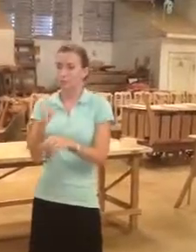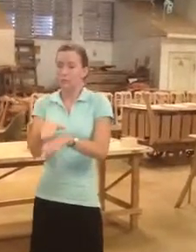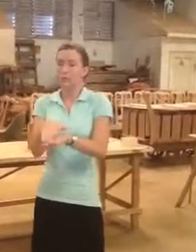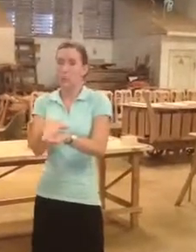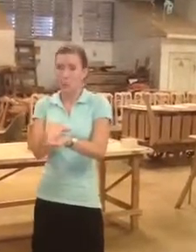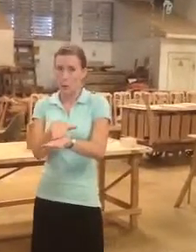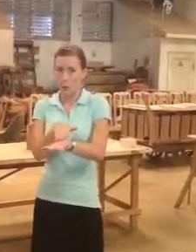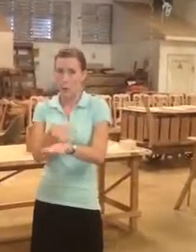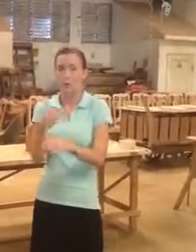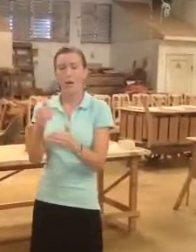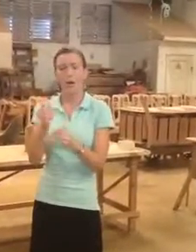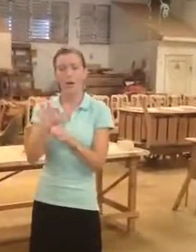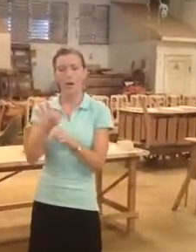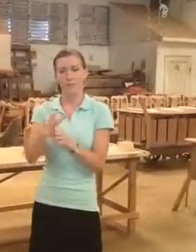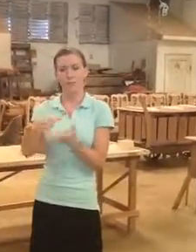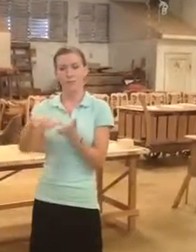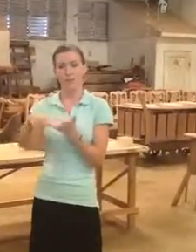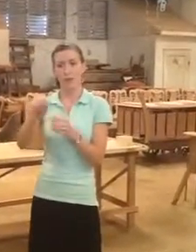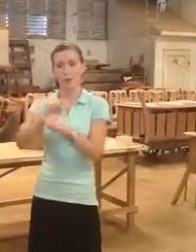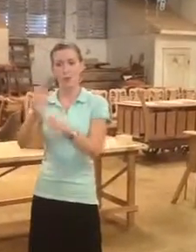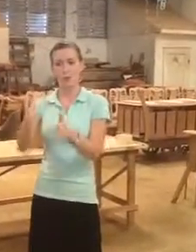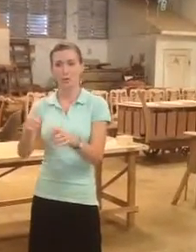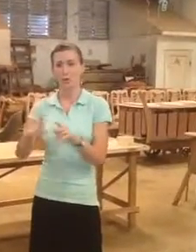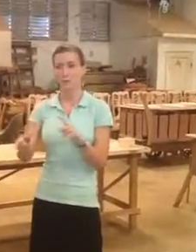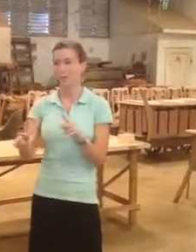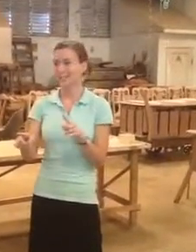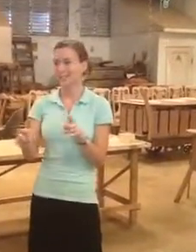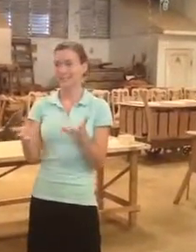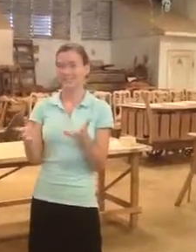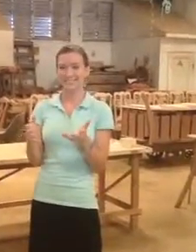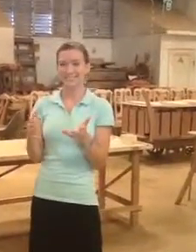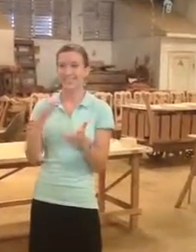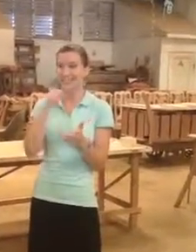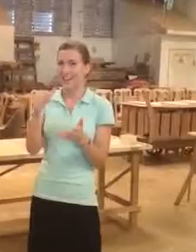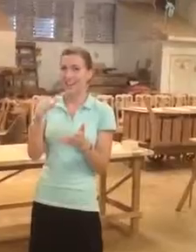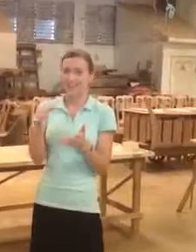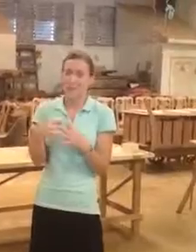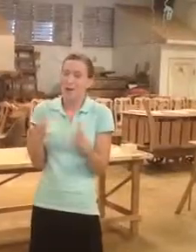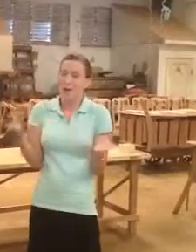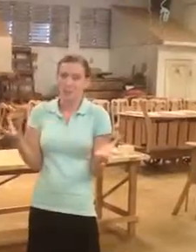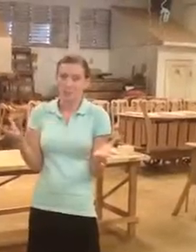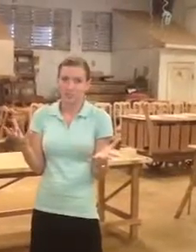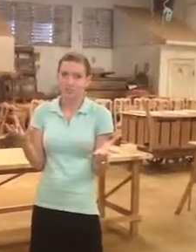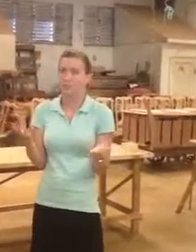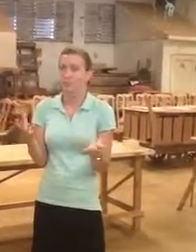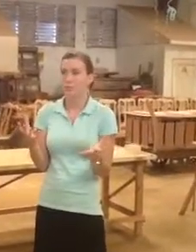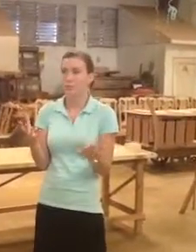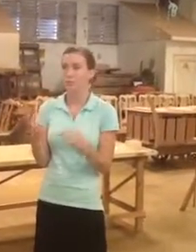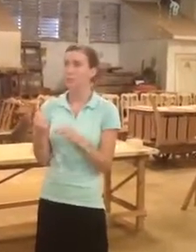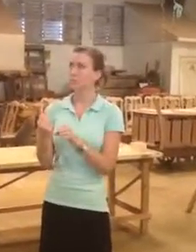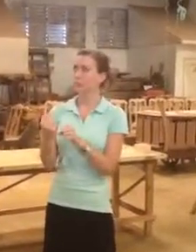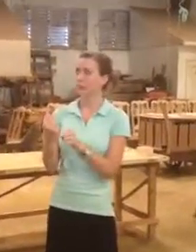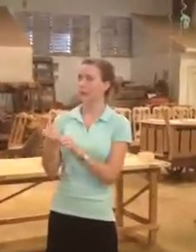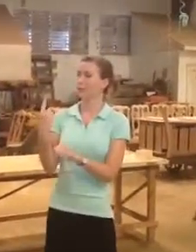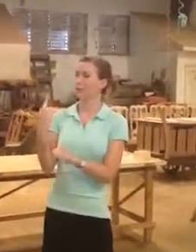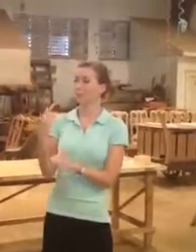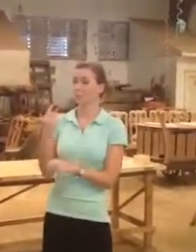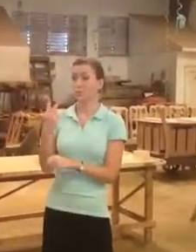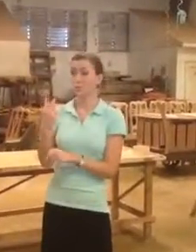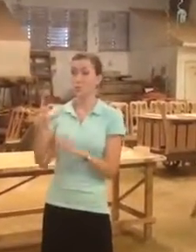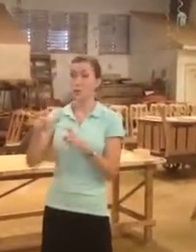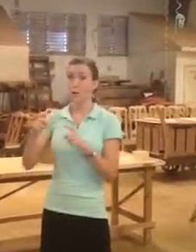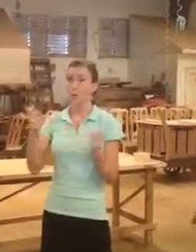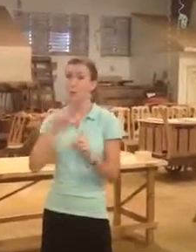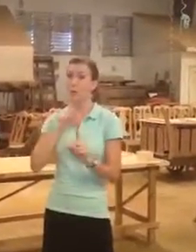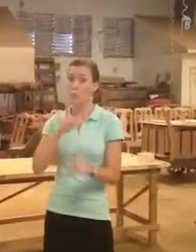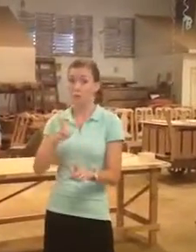pay workers, but we haven't had any big breakthroughs. 2 years ago, we had 2 big orders that equated to about